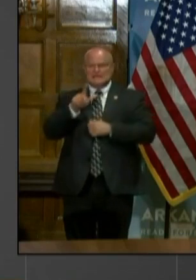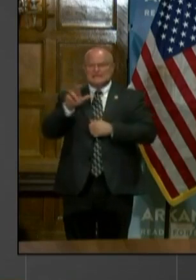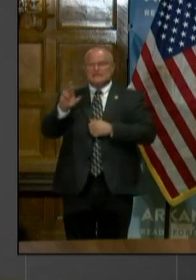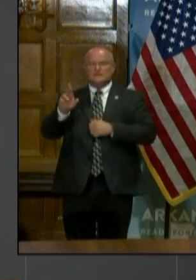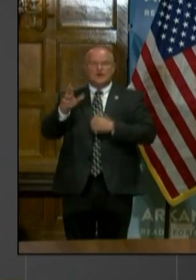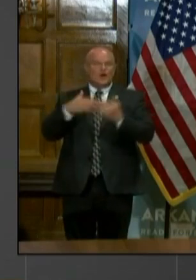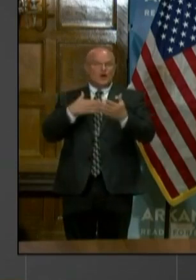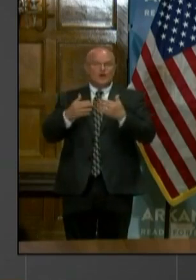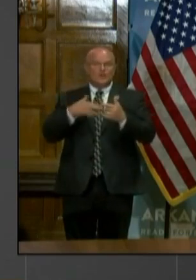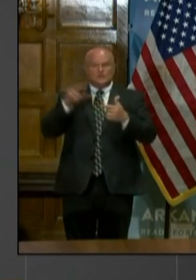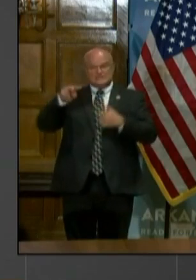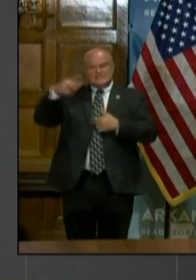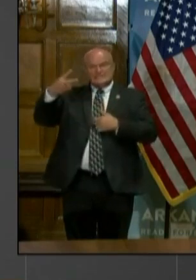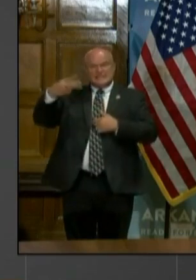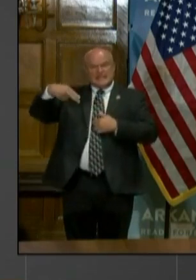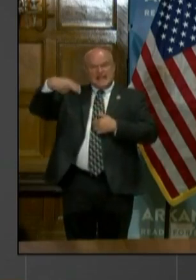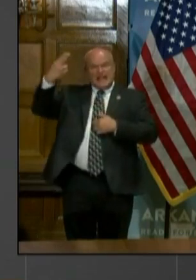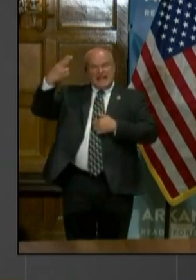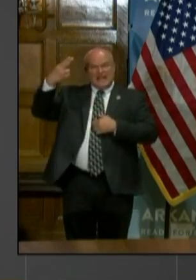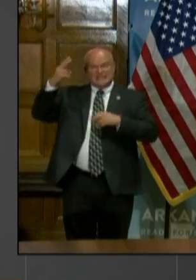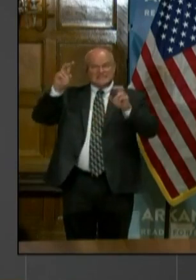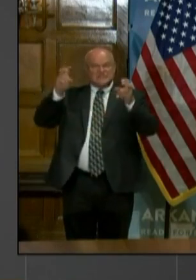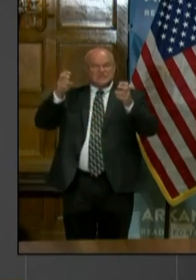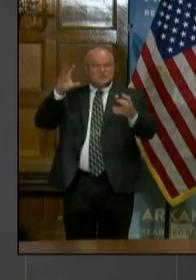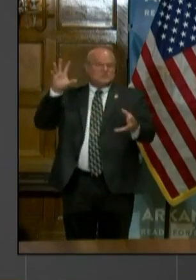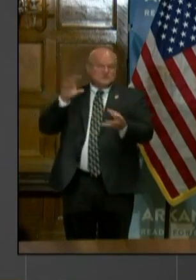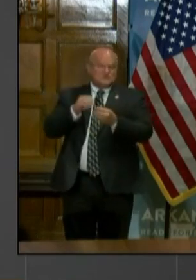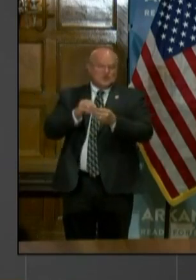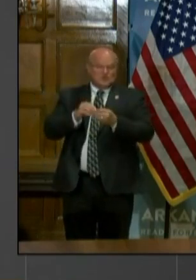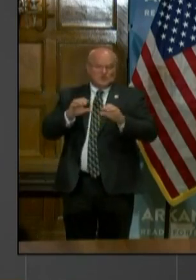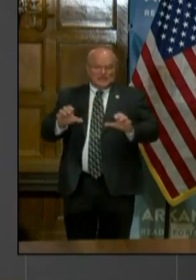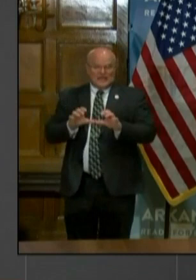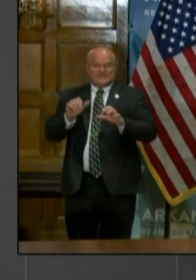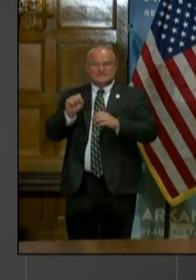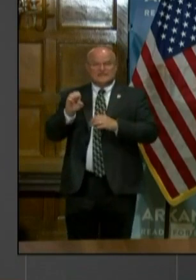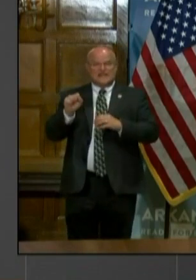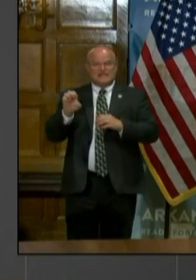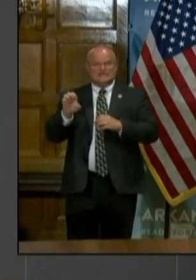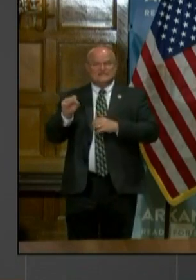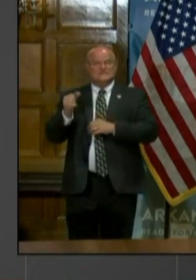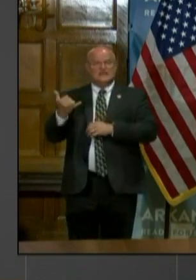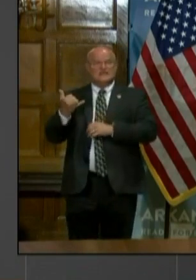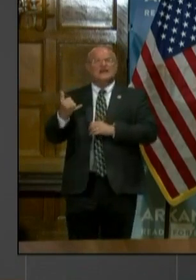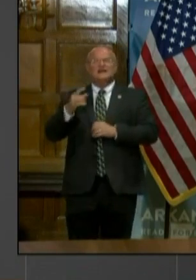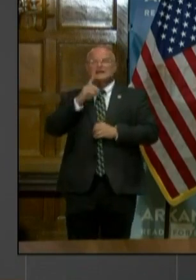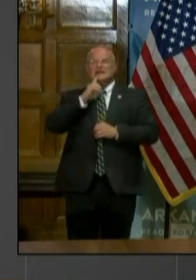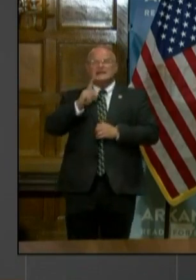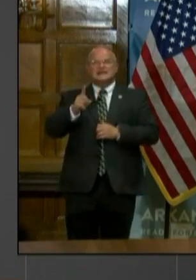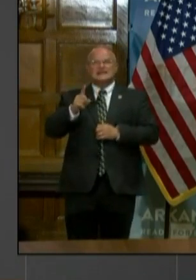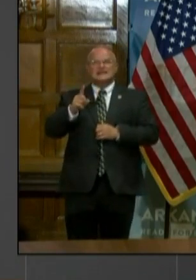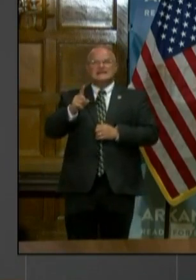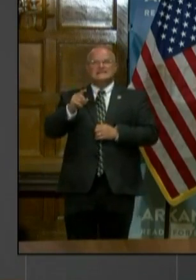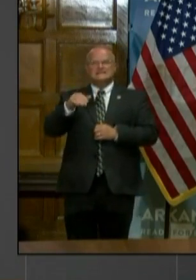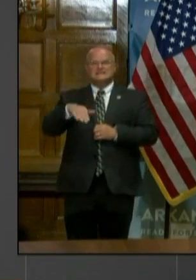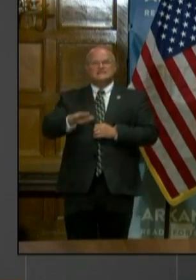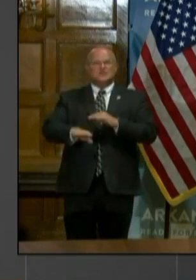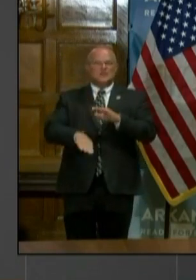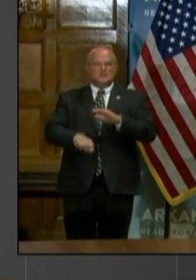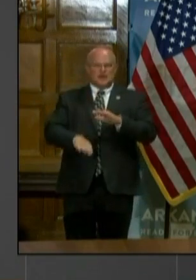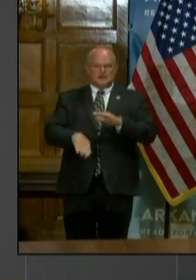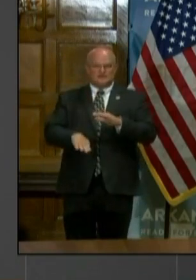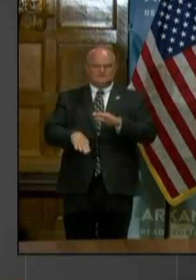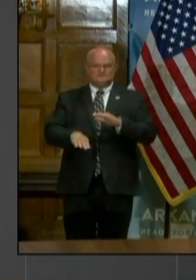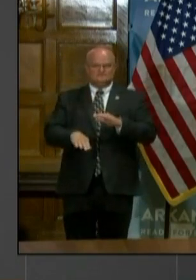Rock, although it's the second highest in terms of total active cases in the community, it's a little towards the